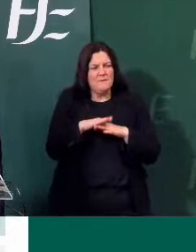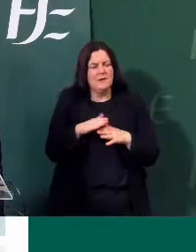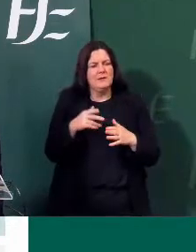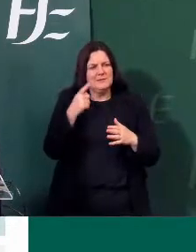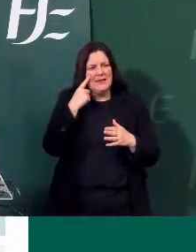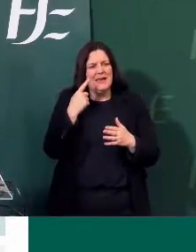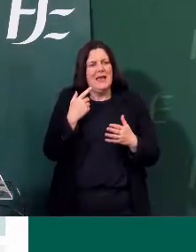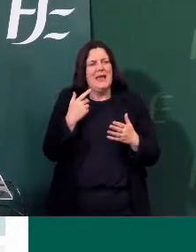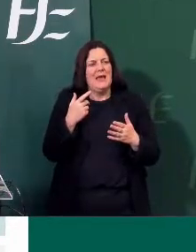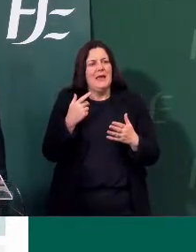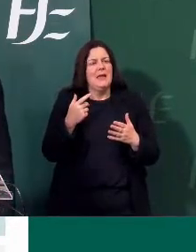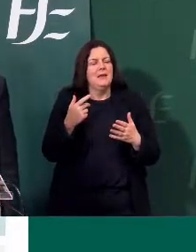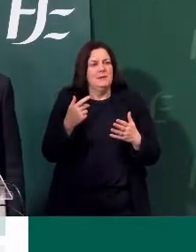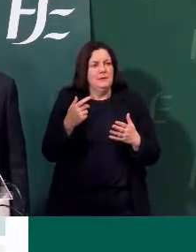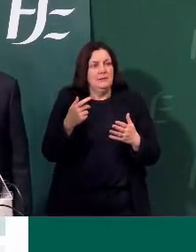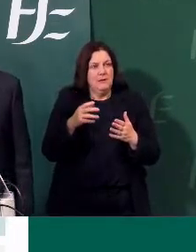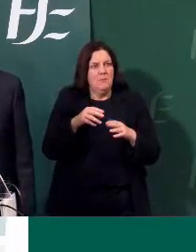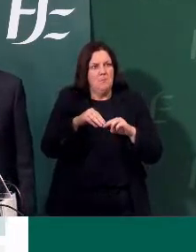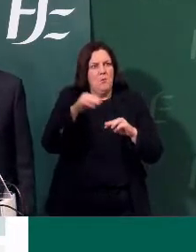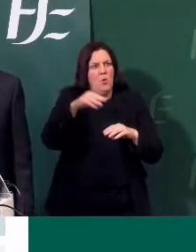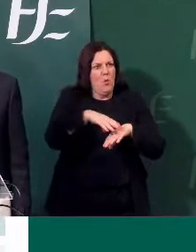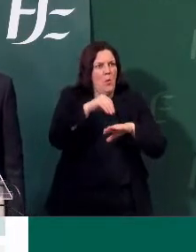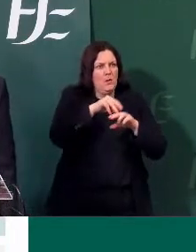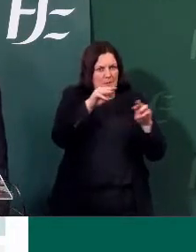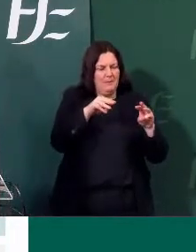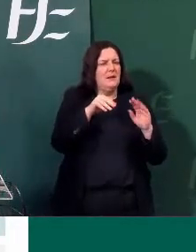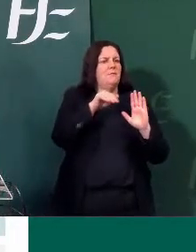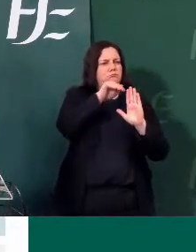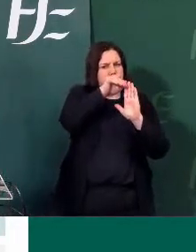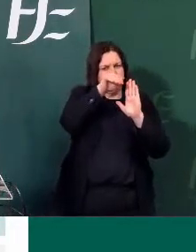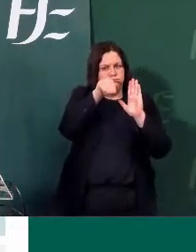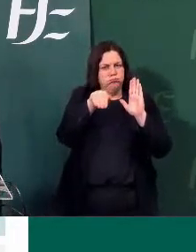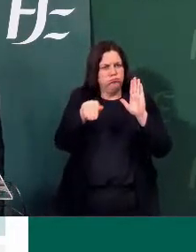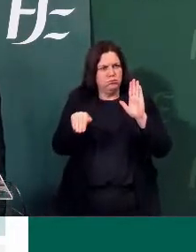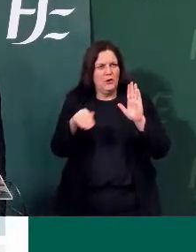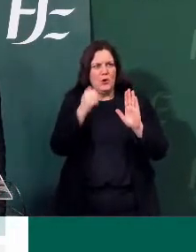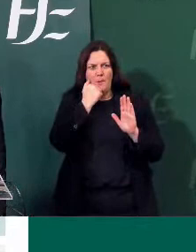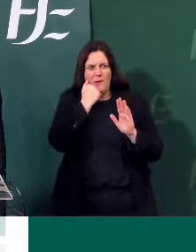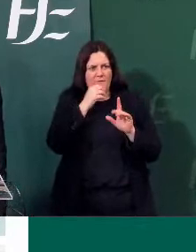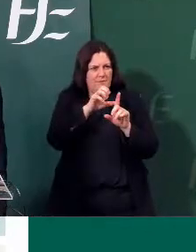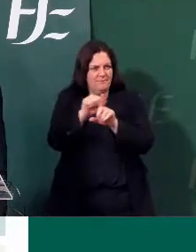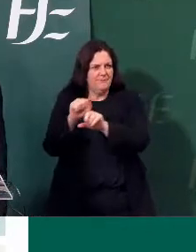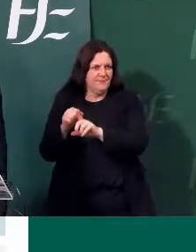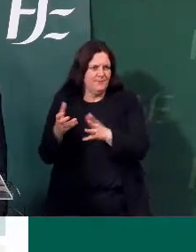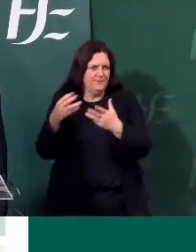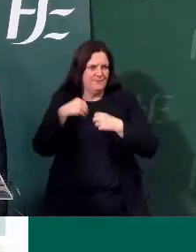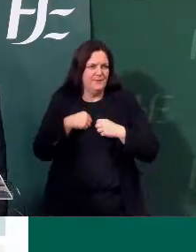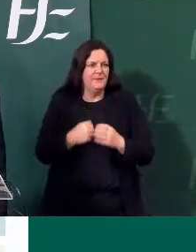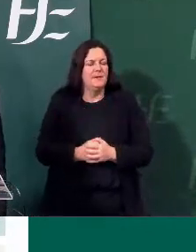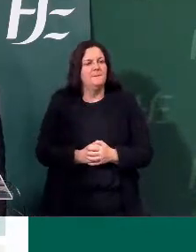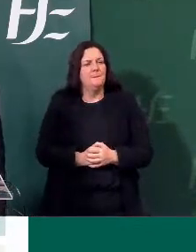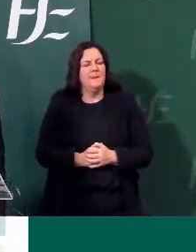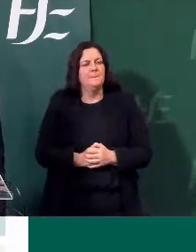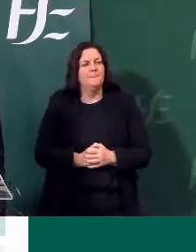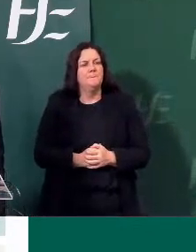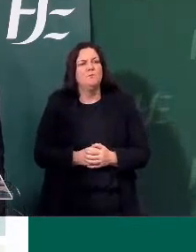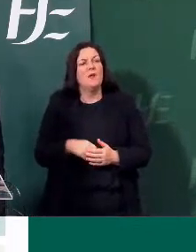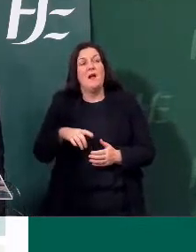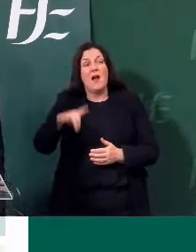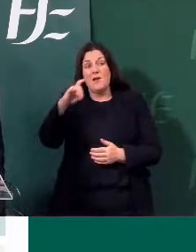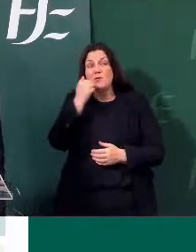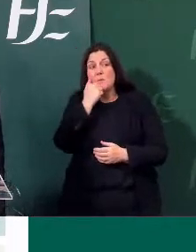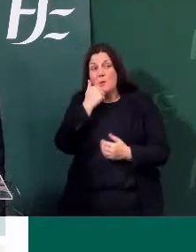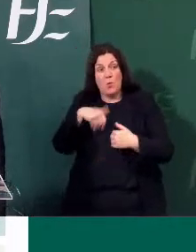cases. While we see that shift to the left of the cases being detected higher in 0 to 18